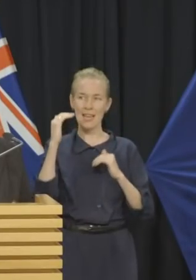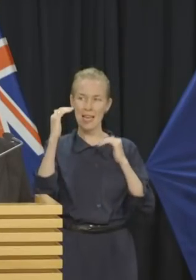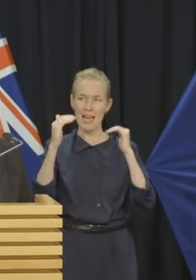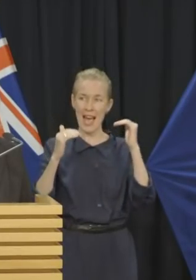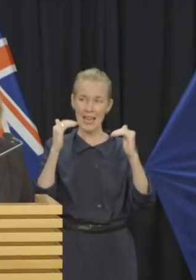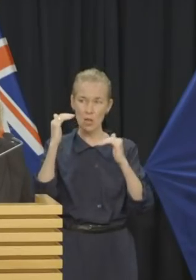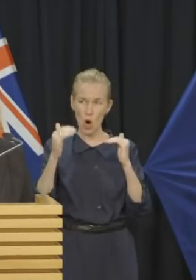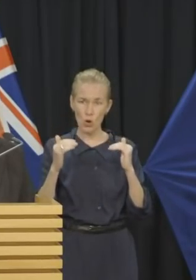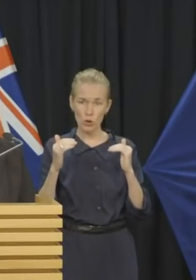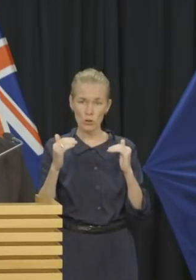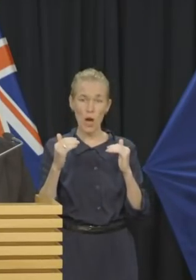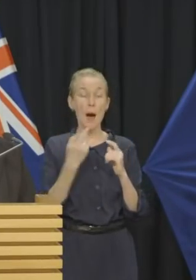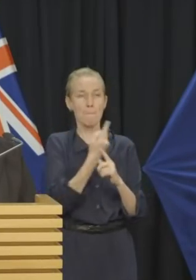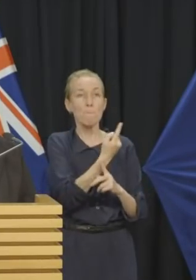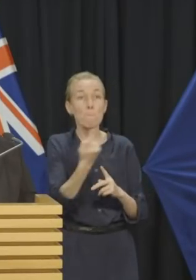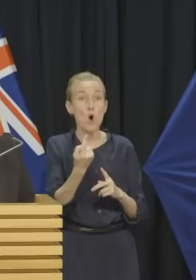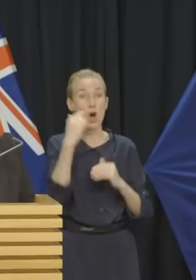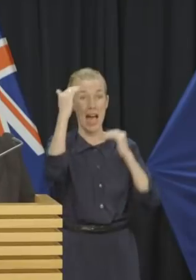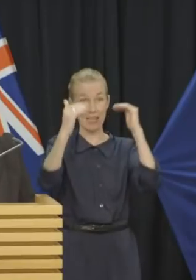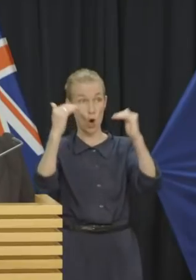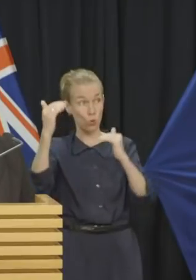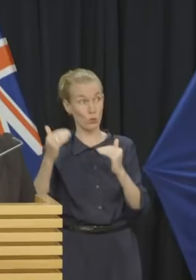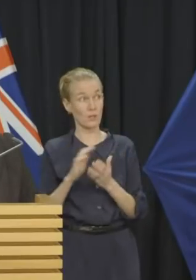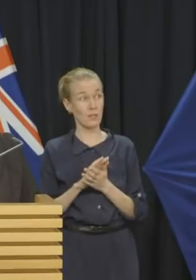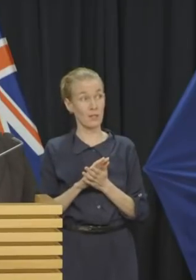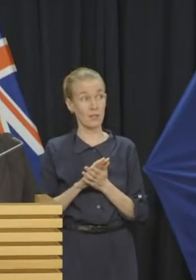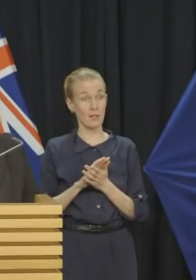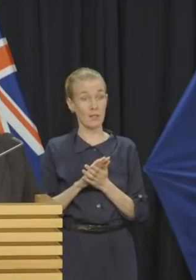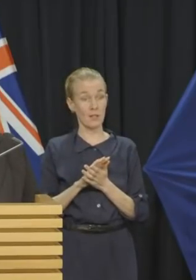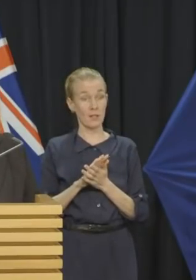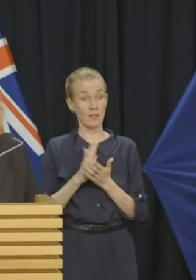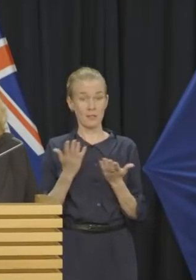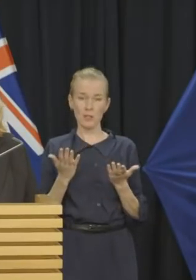terms of flow, do you want to answer that? Yeah, I would say that would be approximately correct.